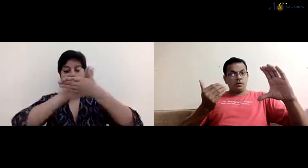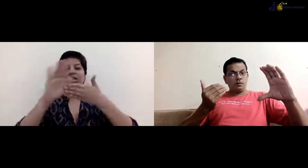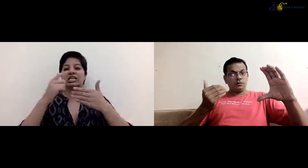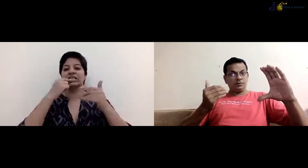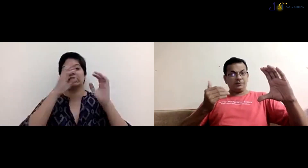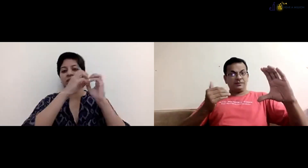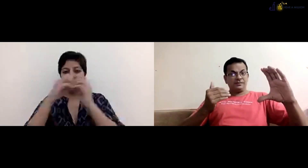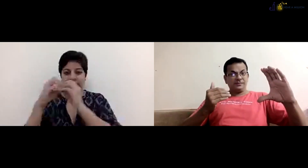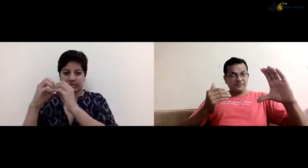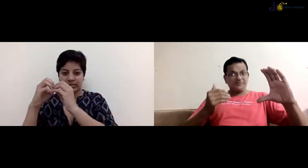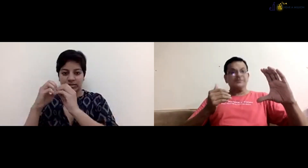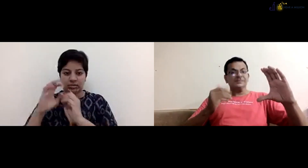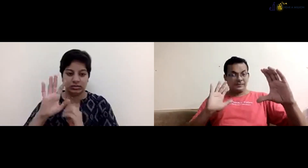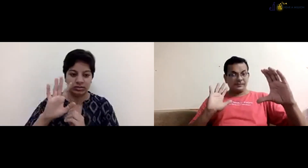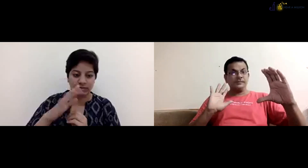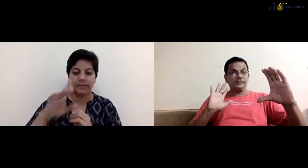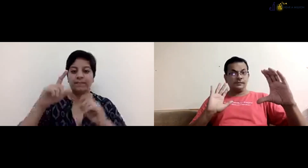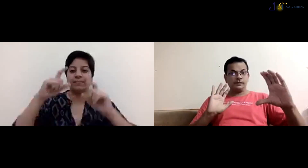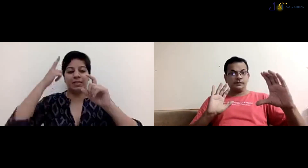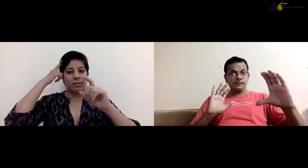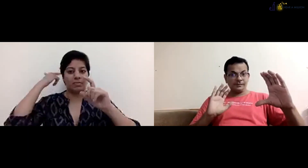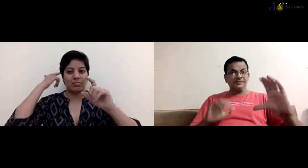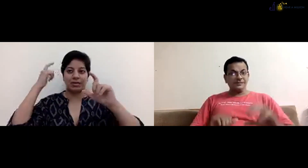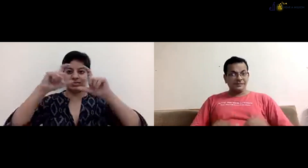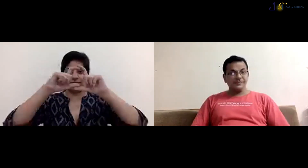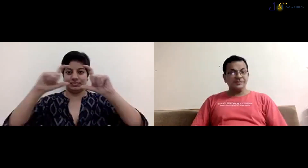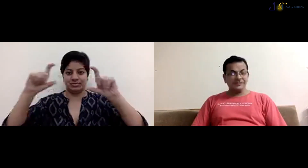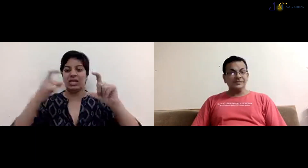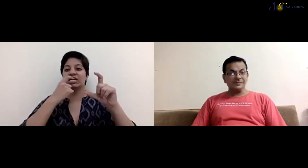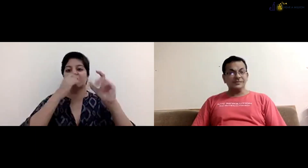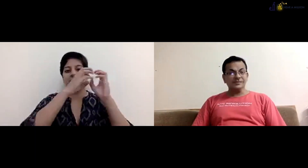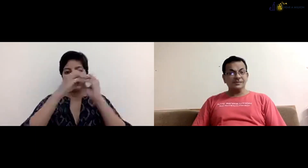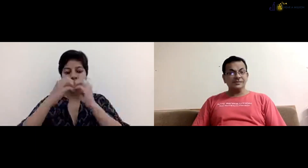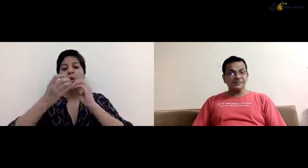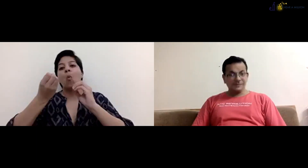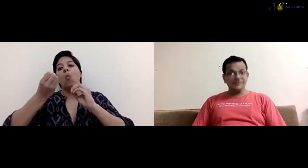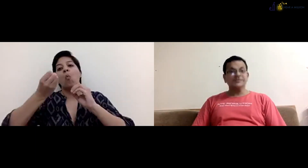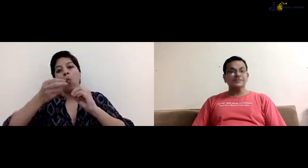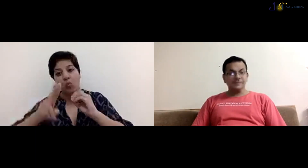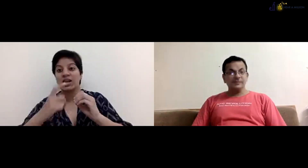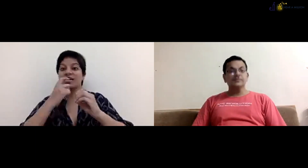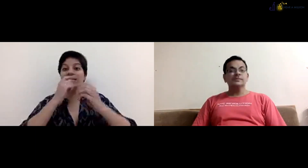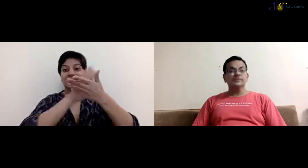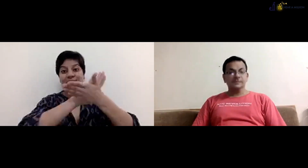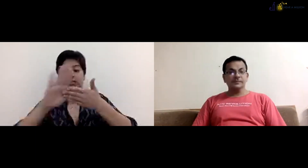only? That is the thing you wanted? Yes. So we want it the